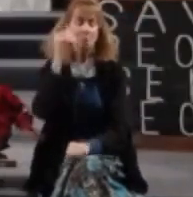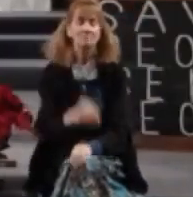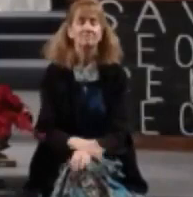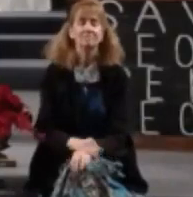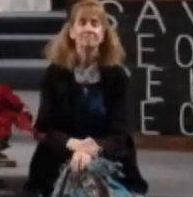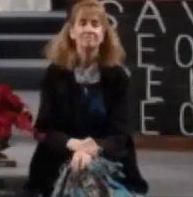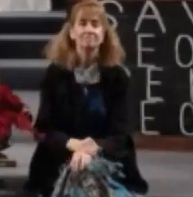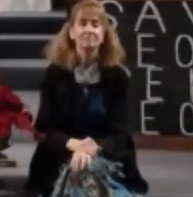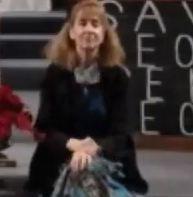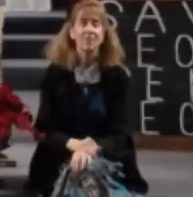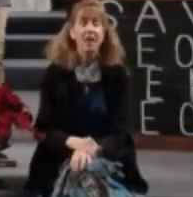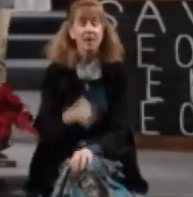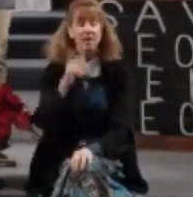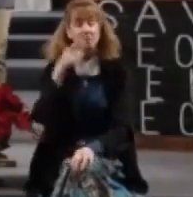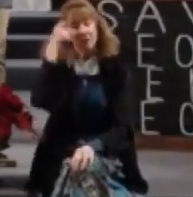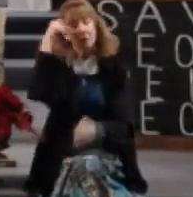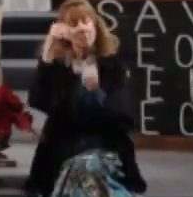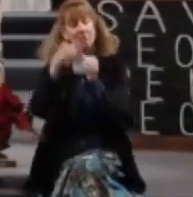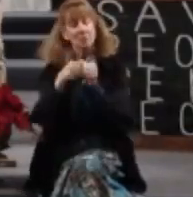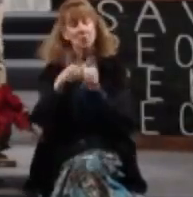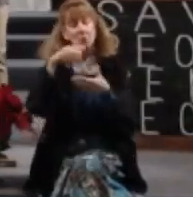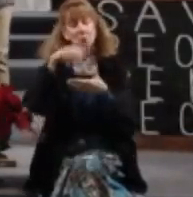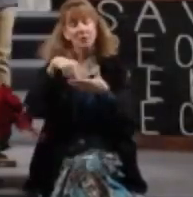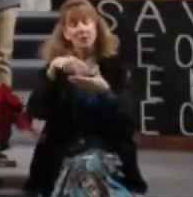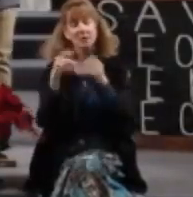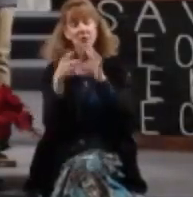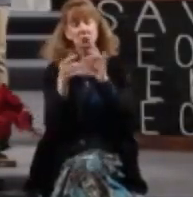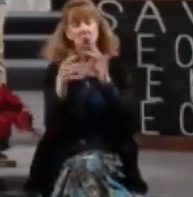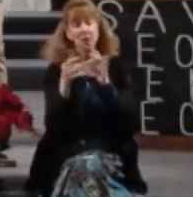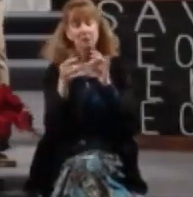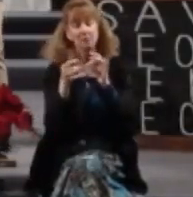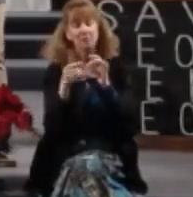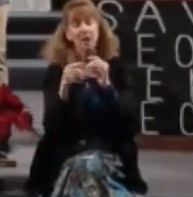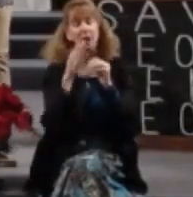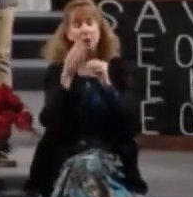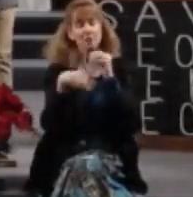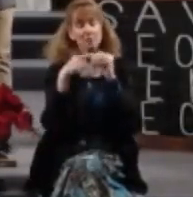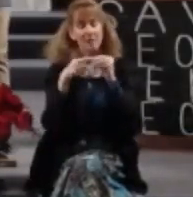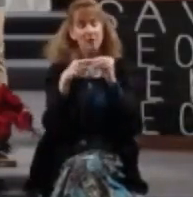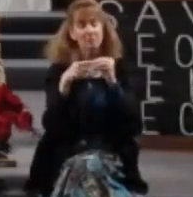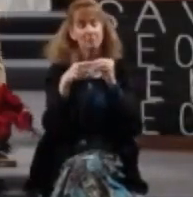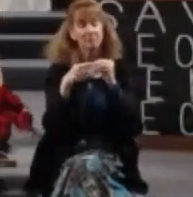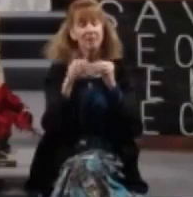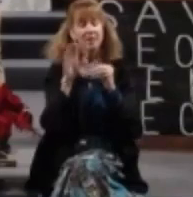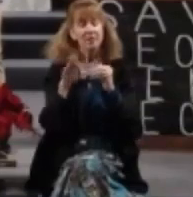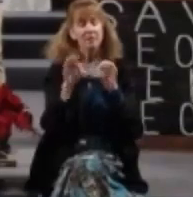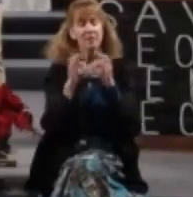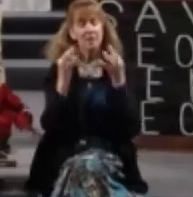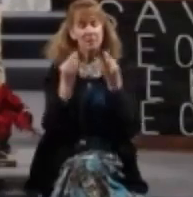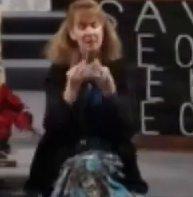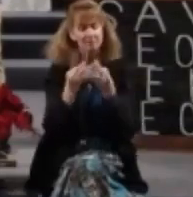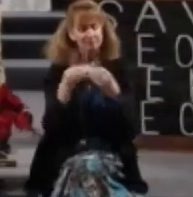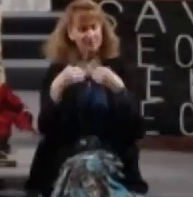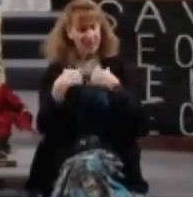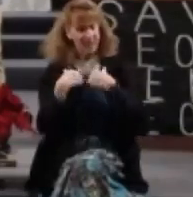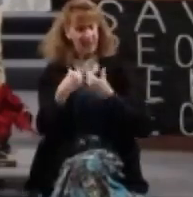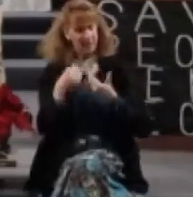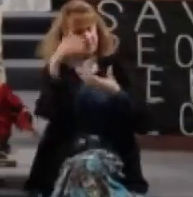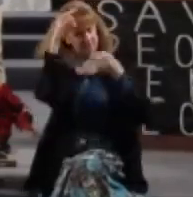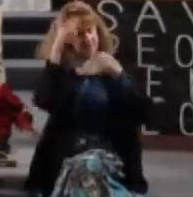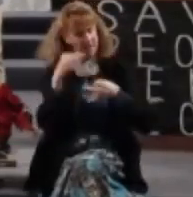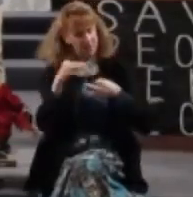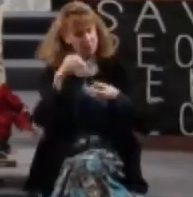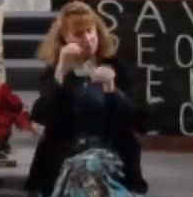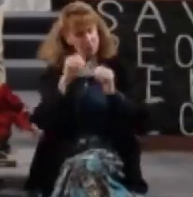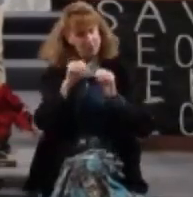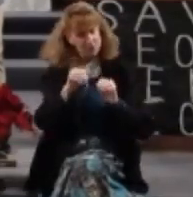Grace Merrill. But I remember reading this story that they talked about in there, about their family. And they told about